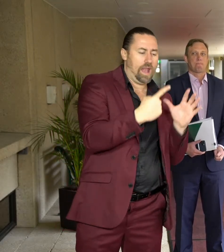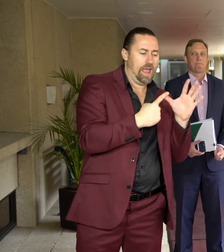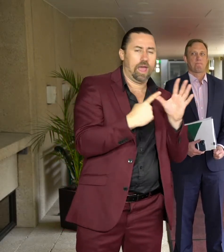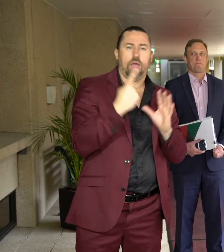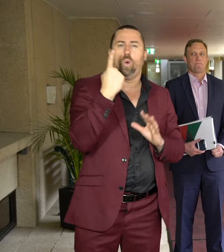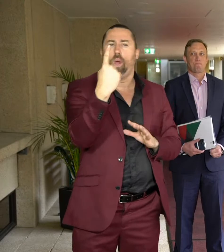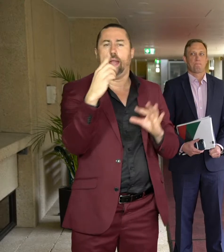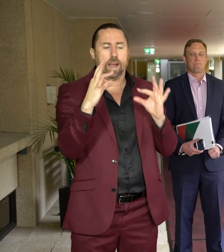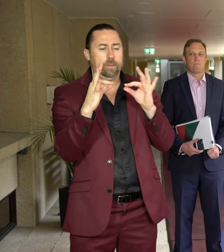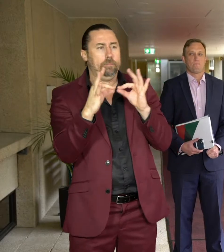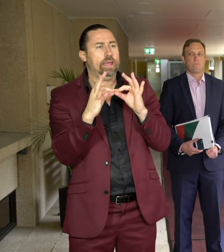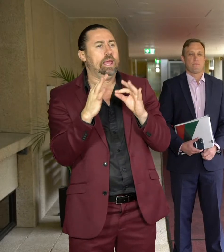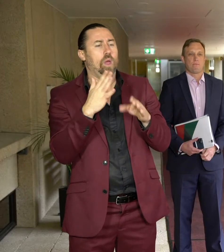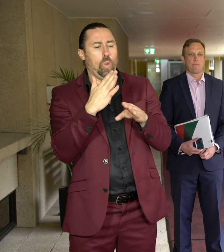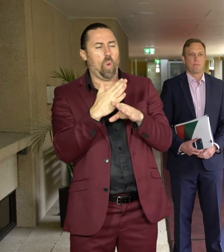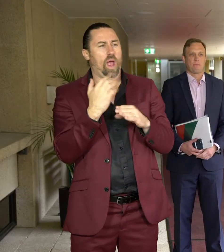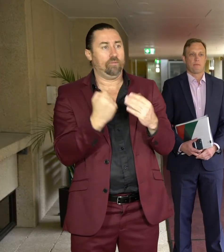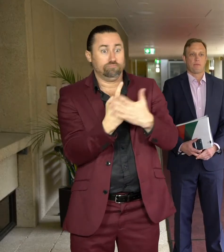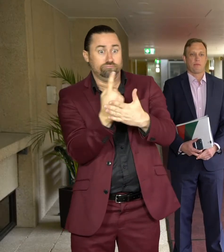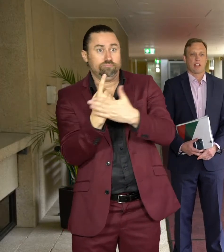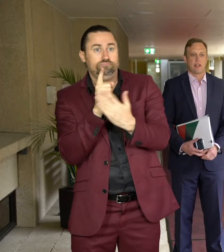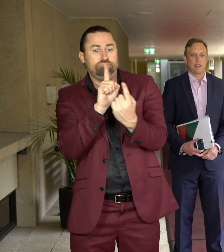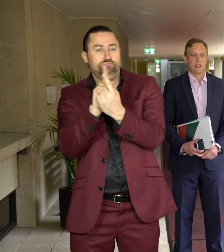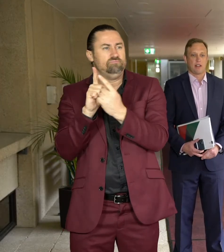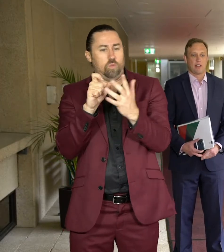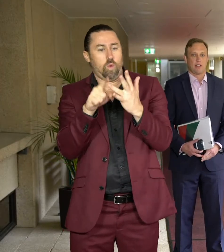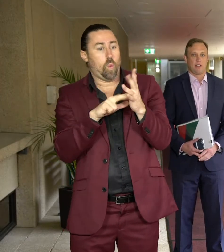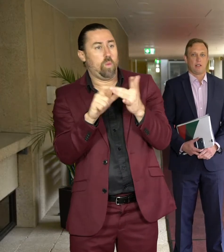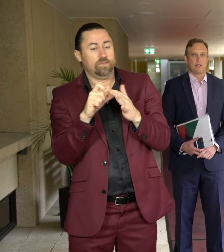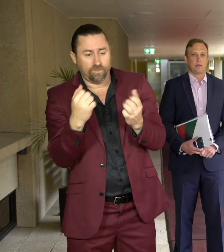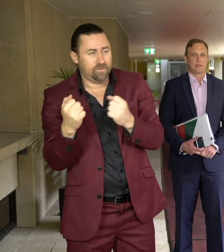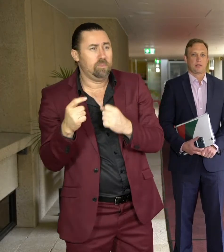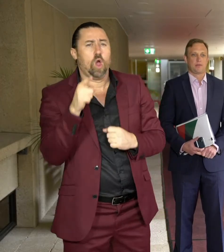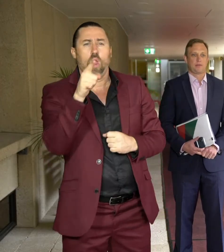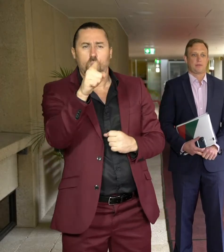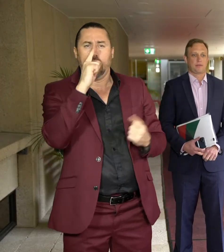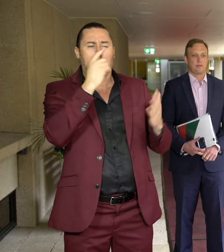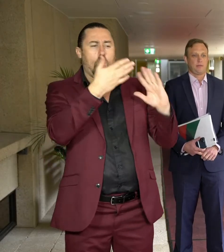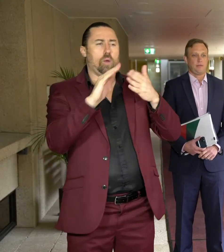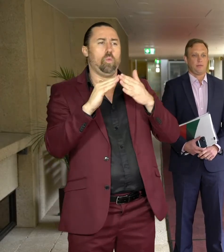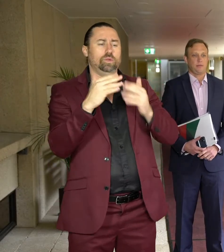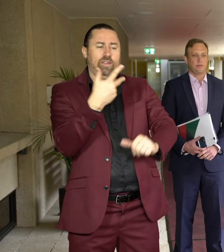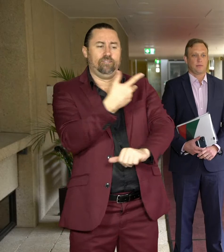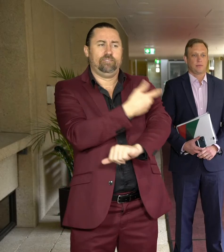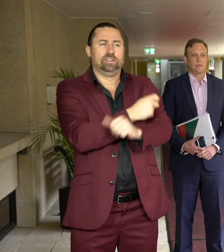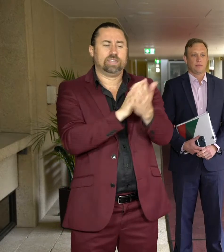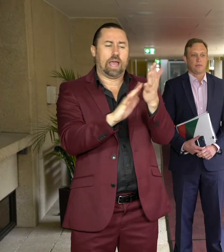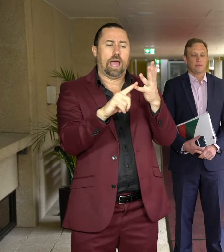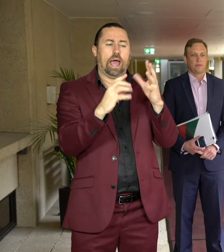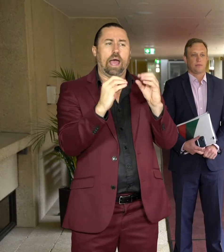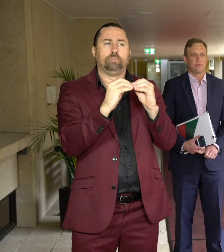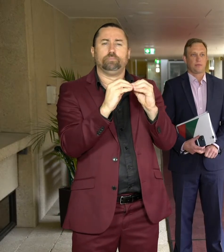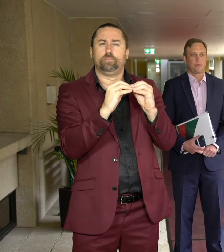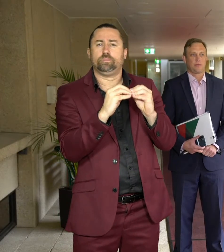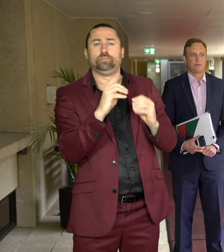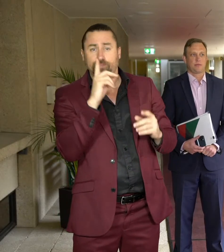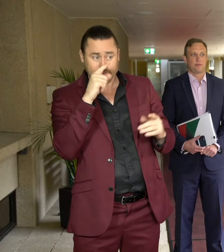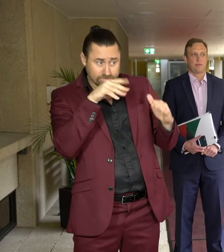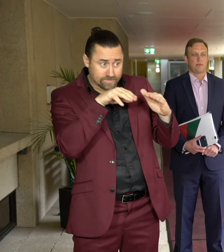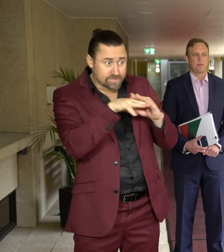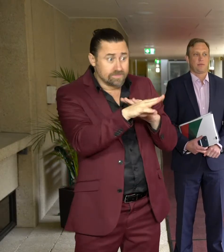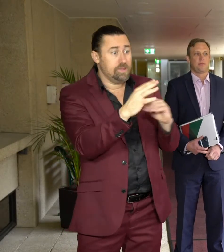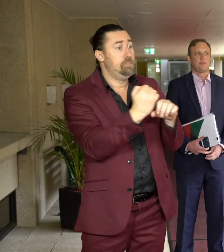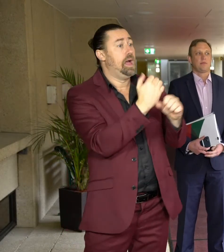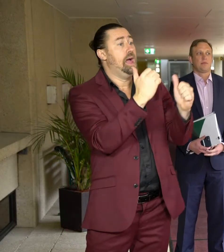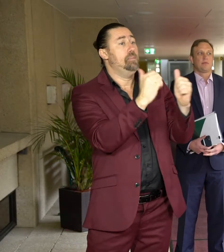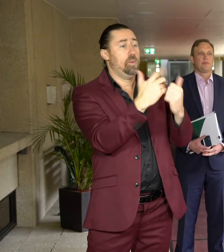worker, please reach out to our community vaccination hubs and come and get vaccinated. The sooner you are vaccinated, the